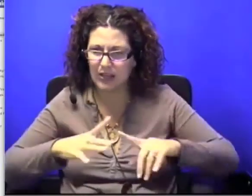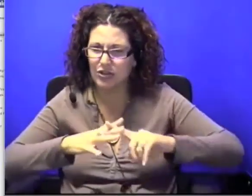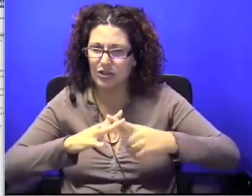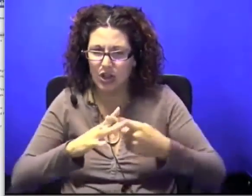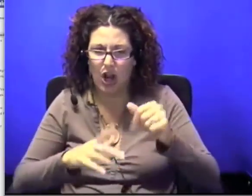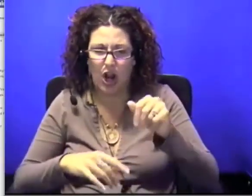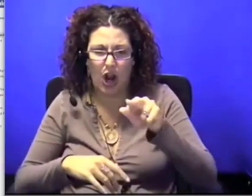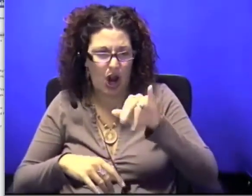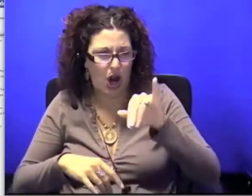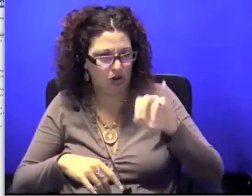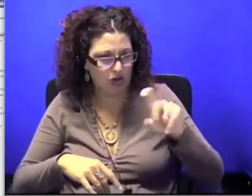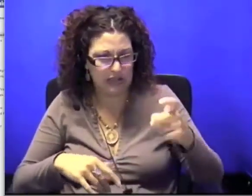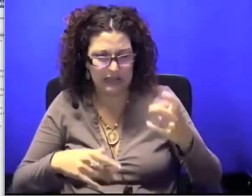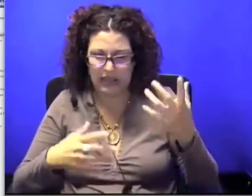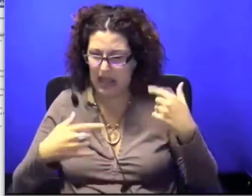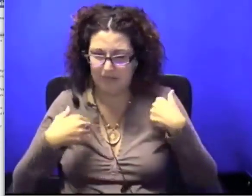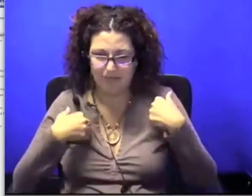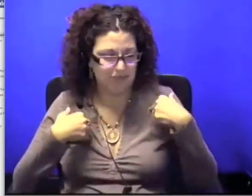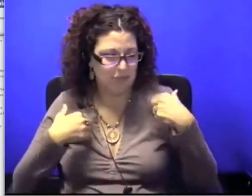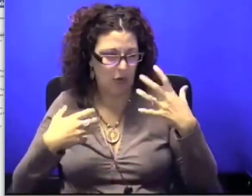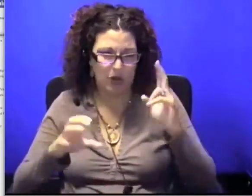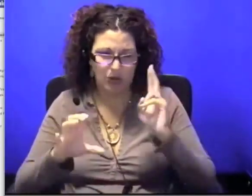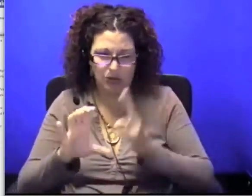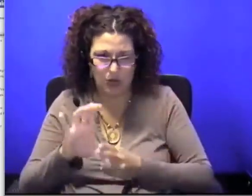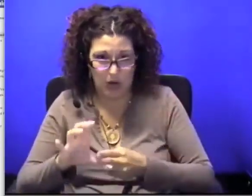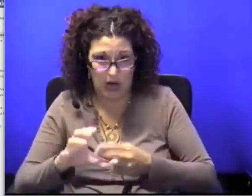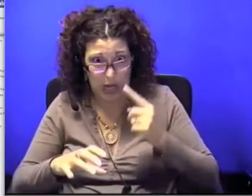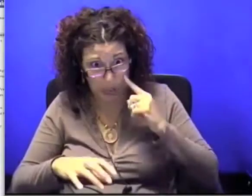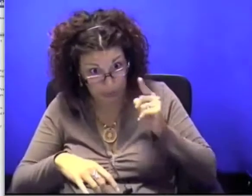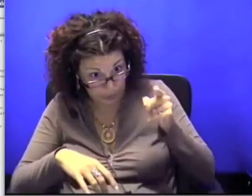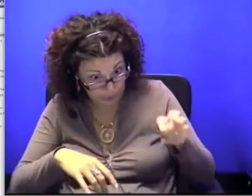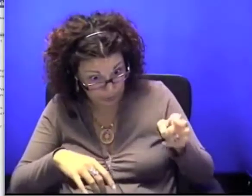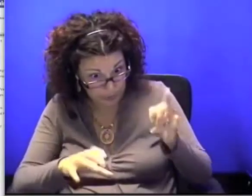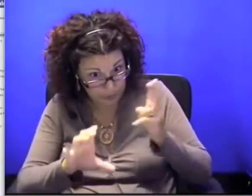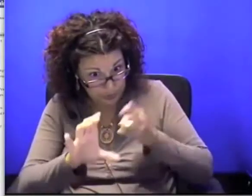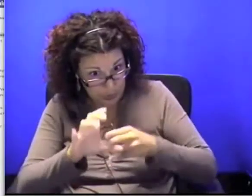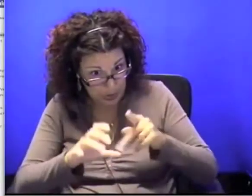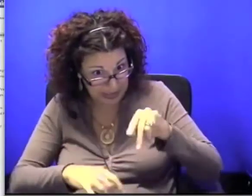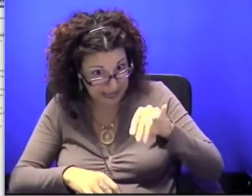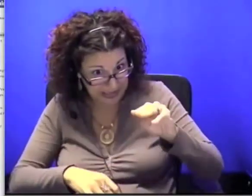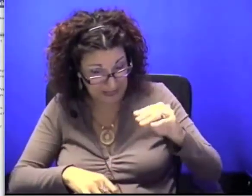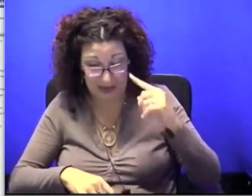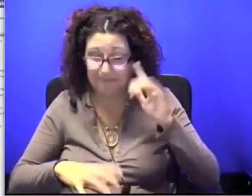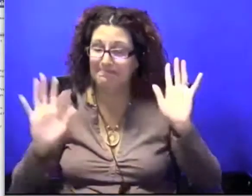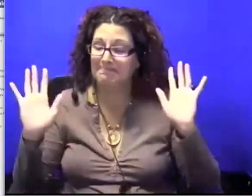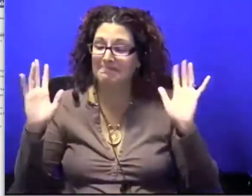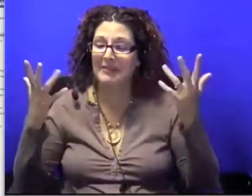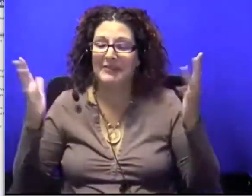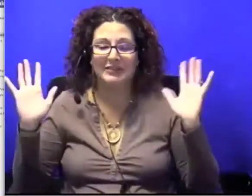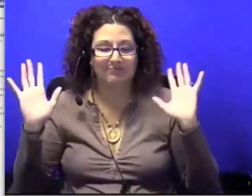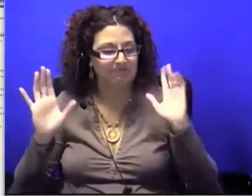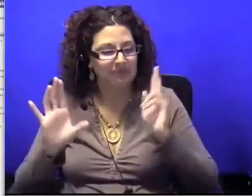start RX. I'm in. I'm all in. When I heard you were in, Tim, I said, oh, that's it. Done